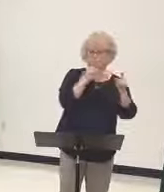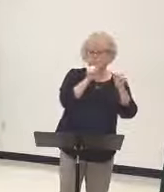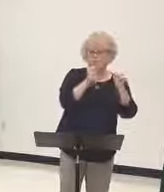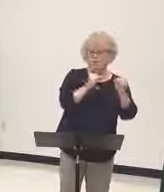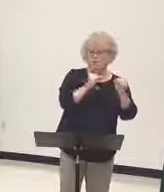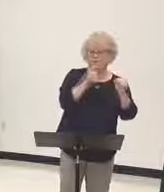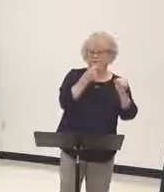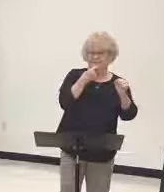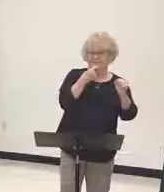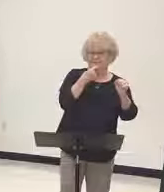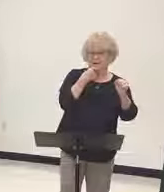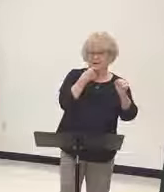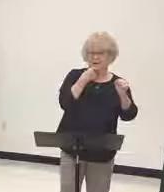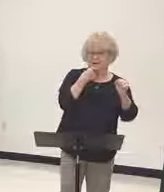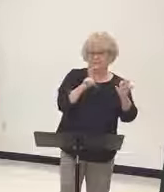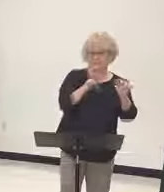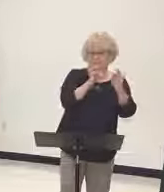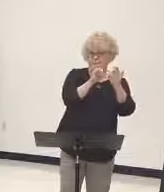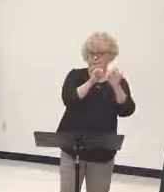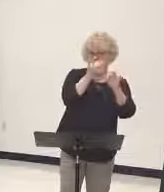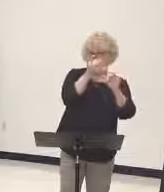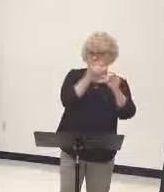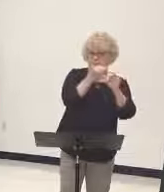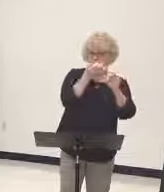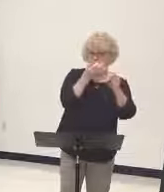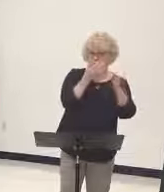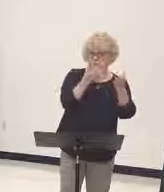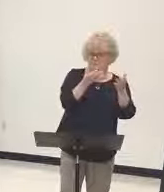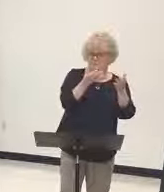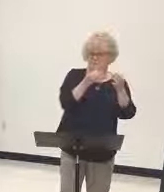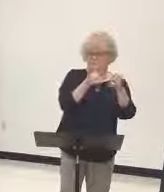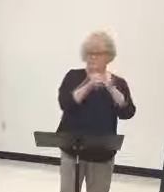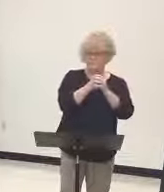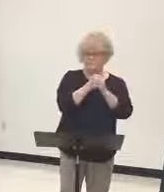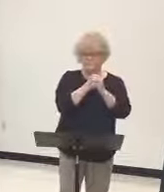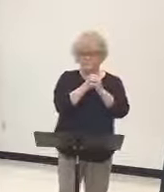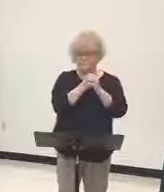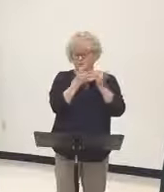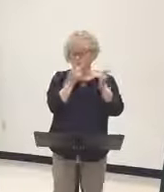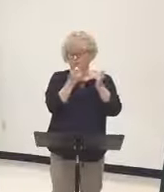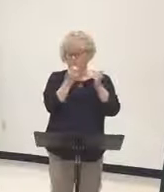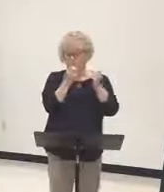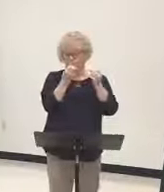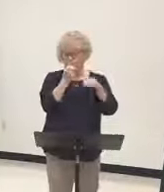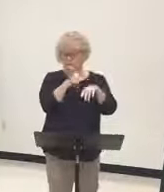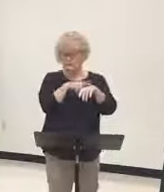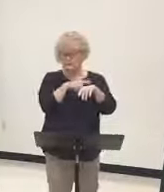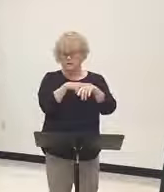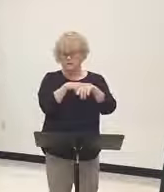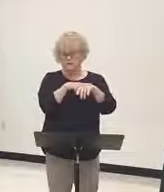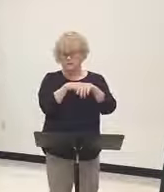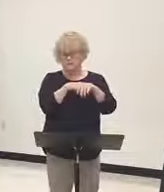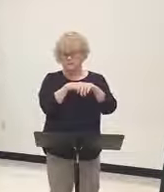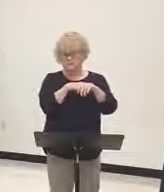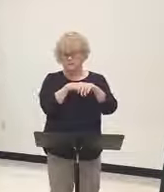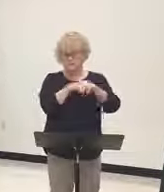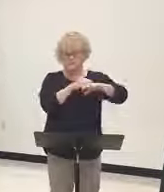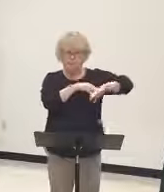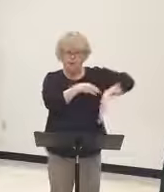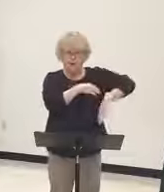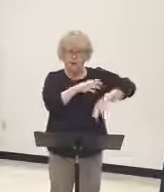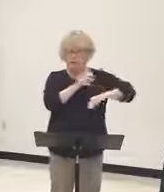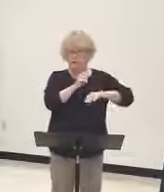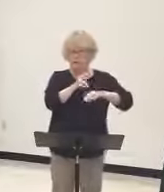priests had access to them and then could celebrate at some time, many times at midnight, or